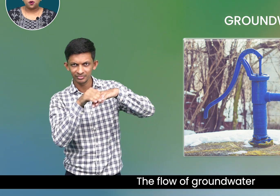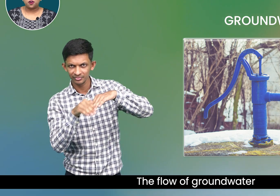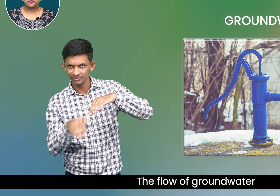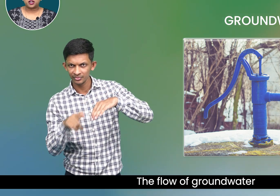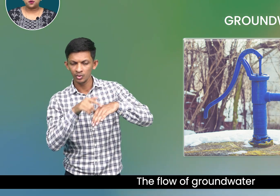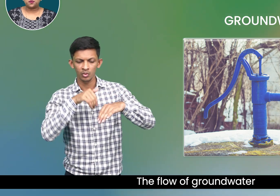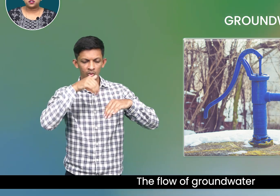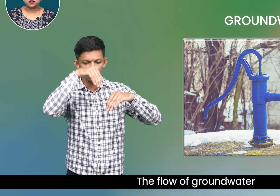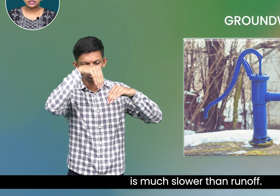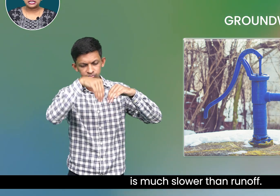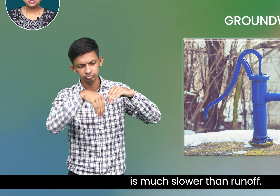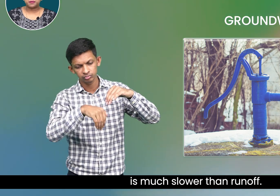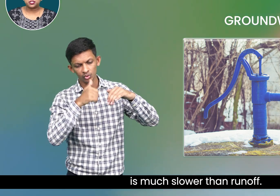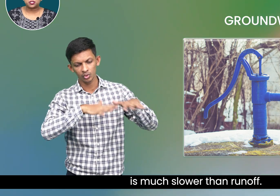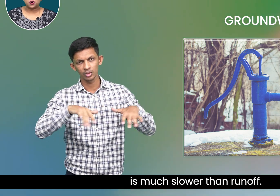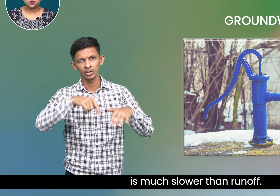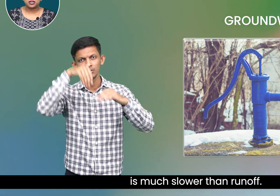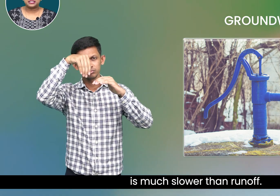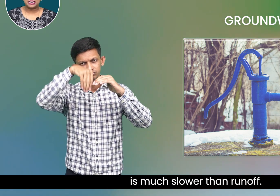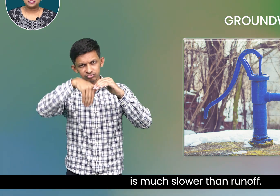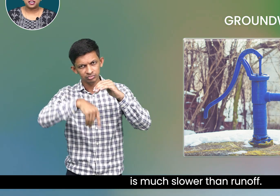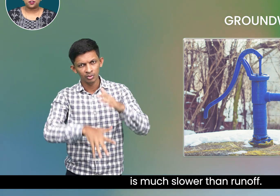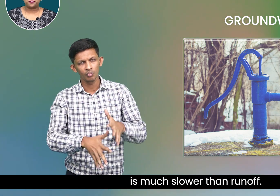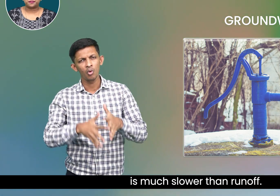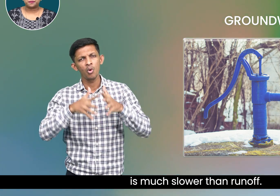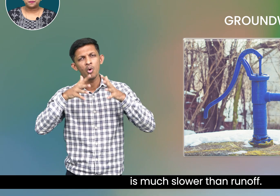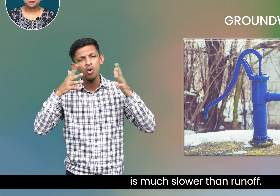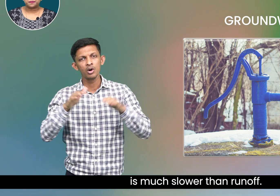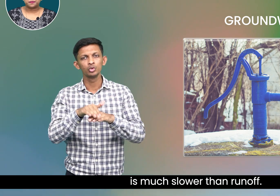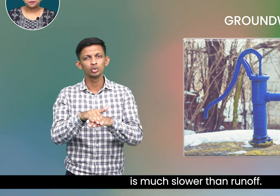The flow of groundwater is much slower than runoff.